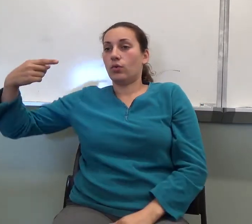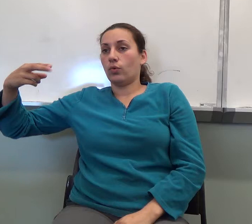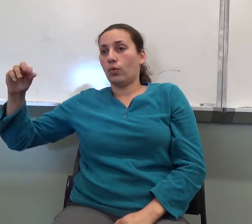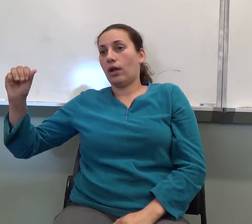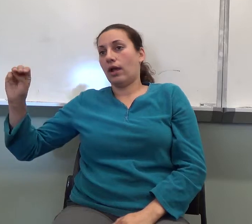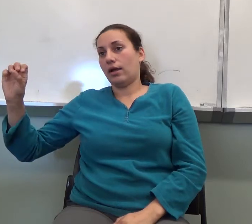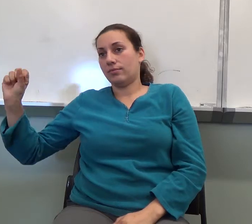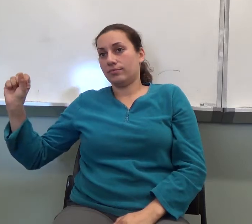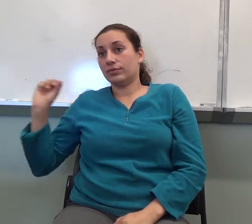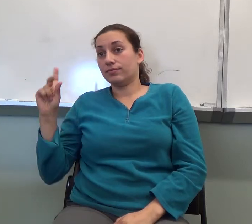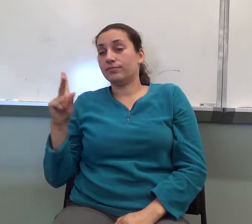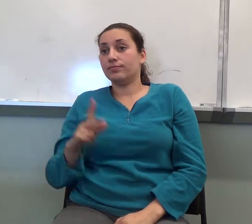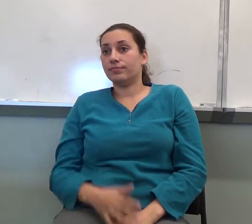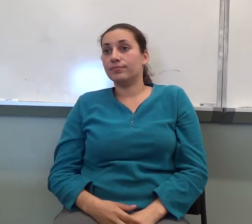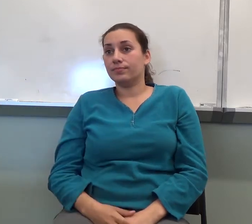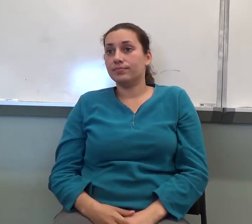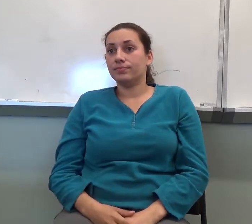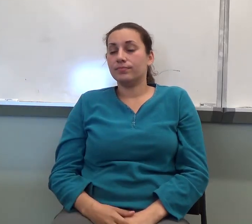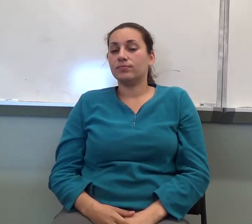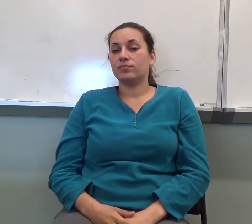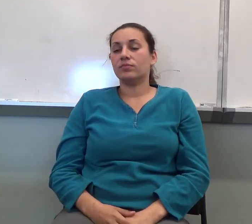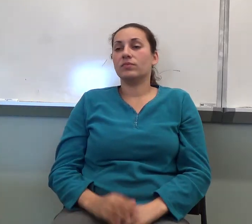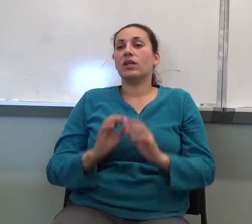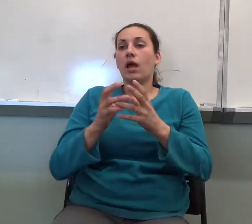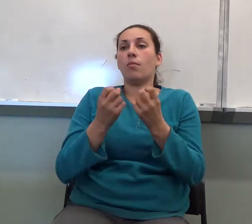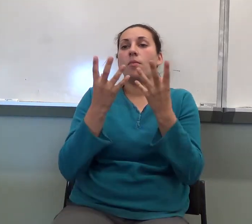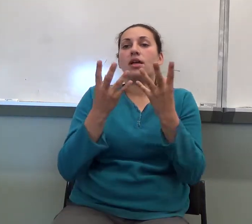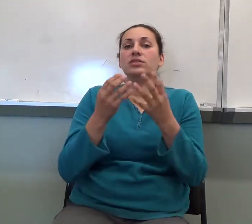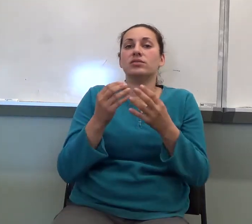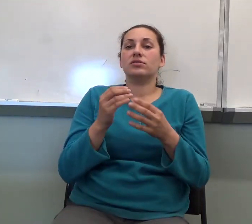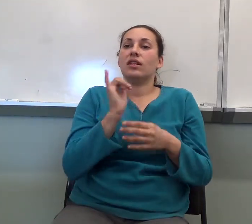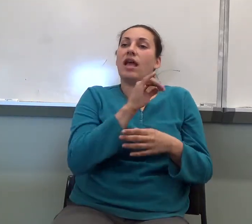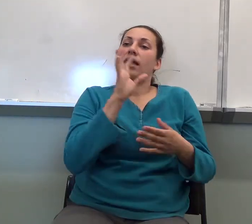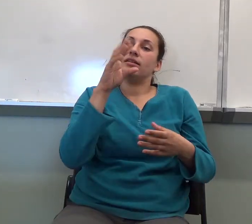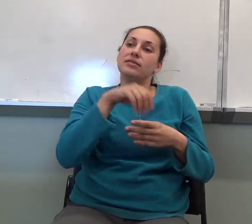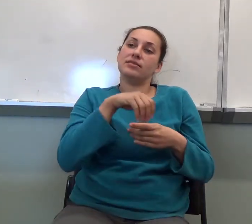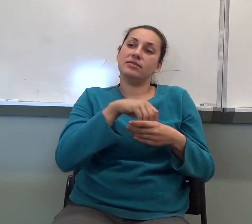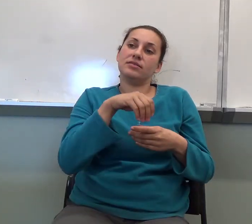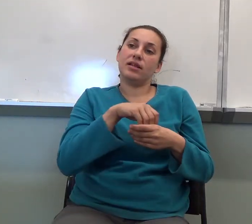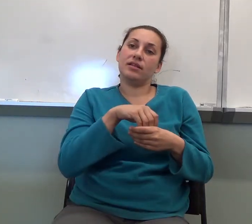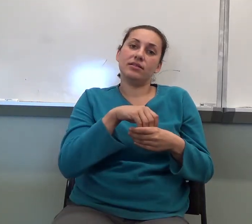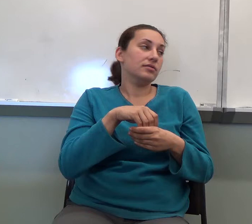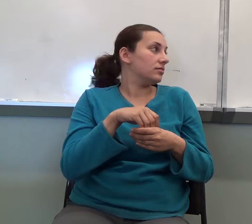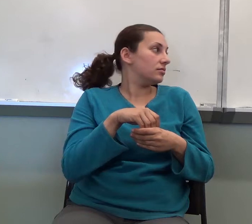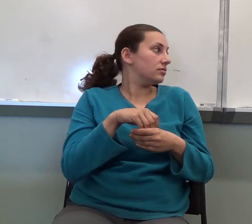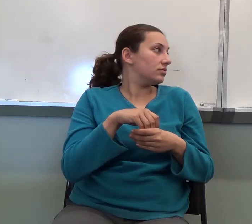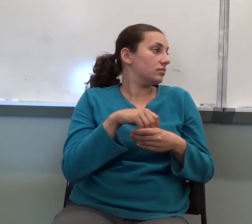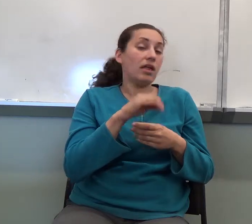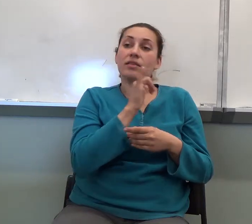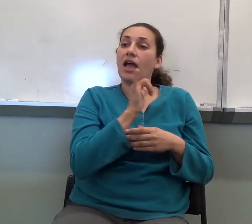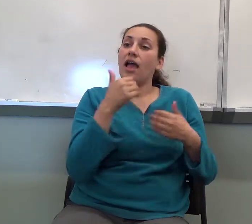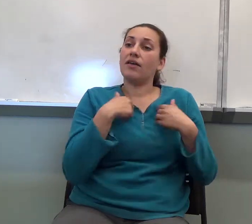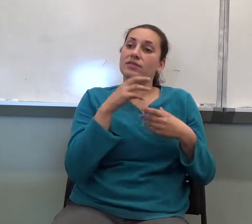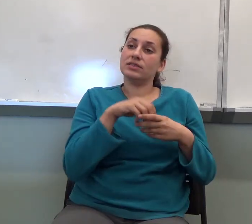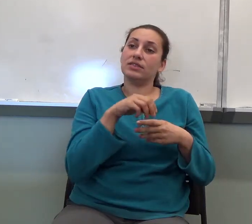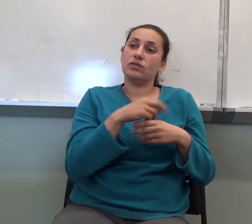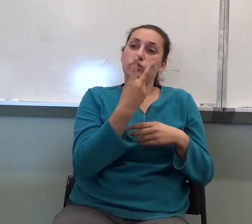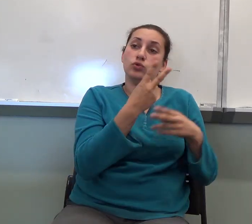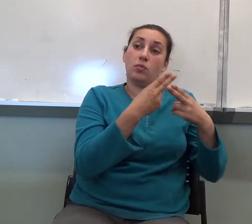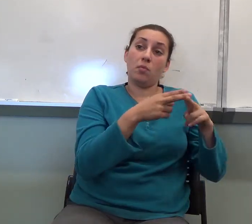Okay? So that's how much this thing contains. This, I'm sorry, this one. The 2 pounds of sugar